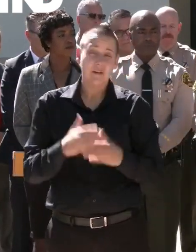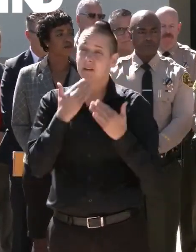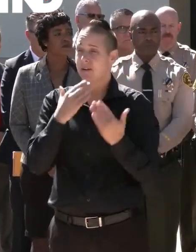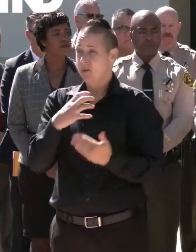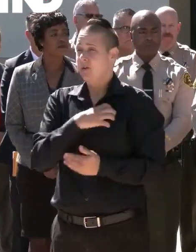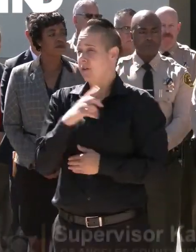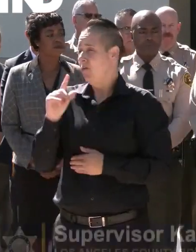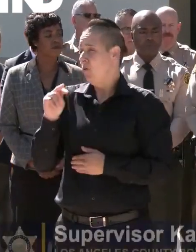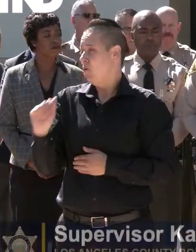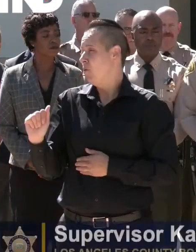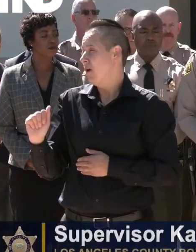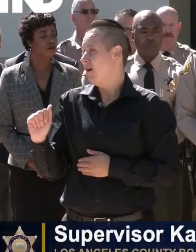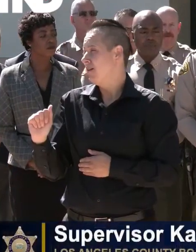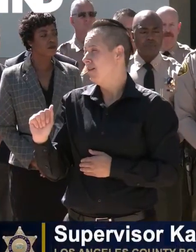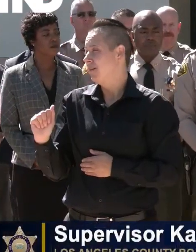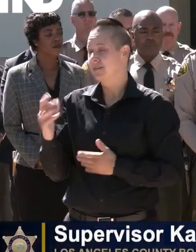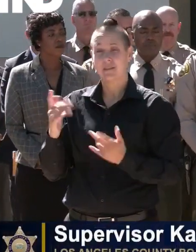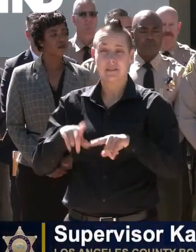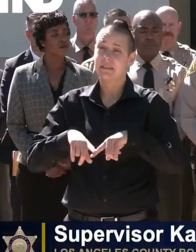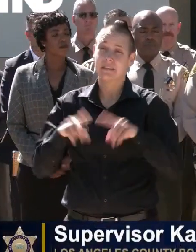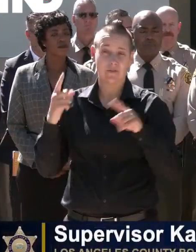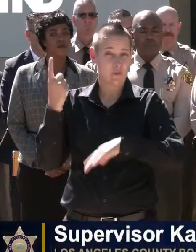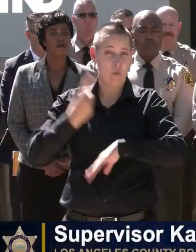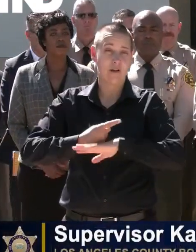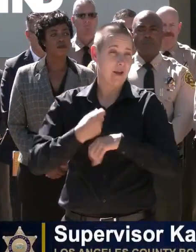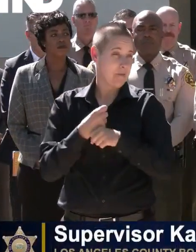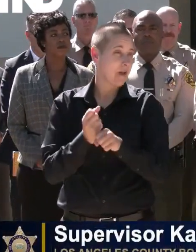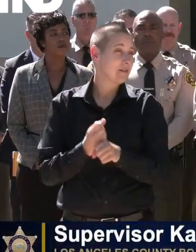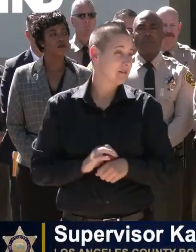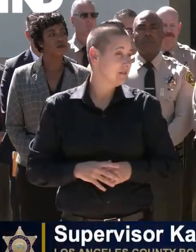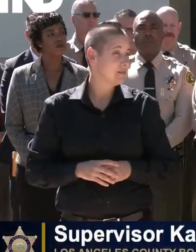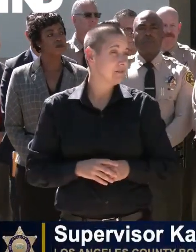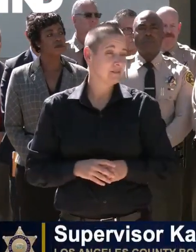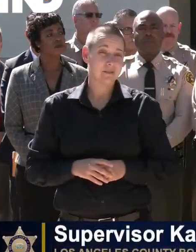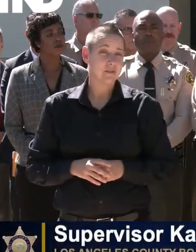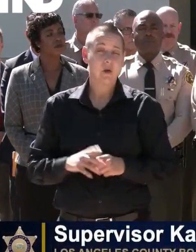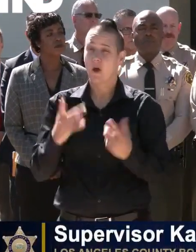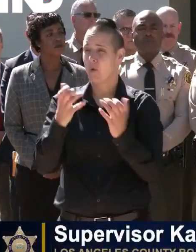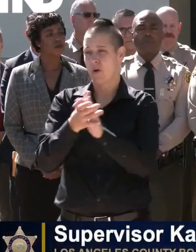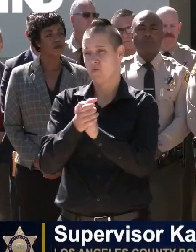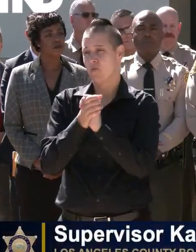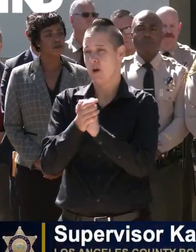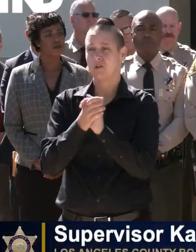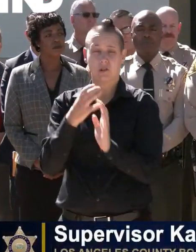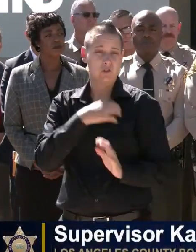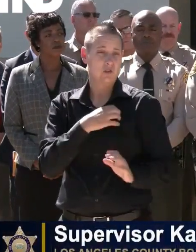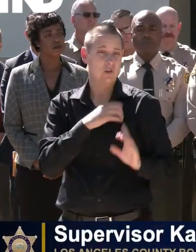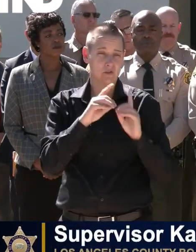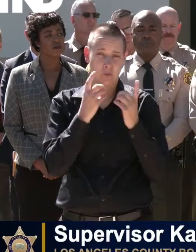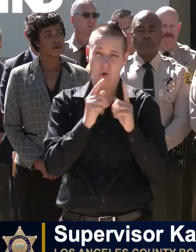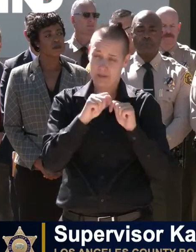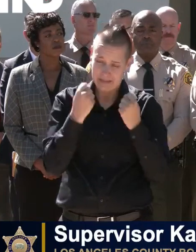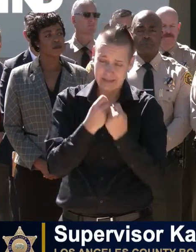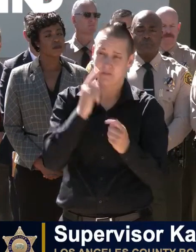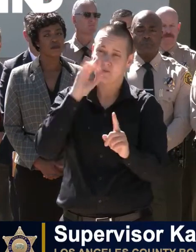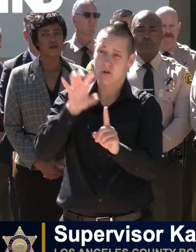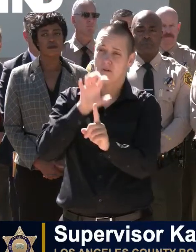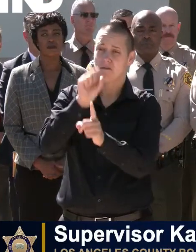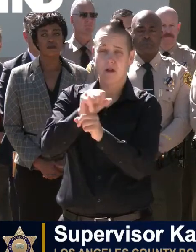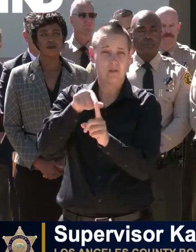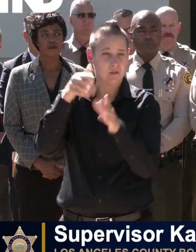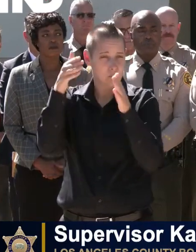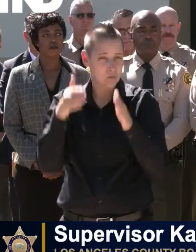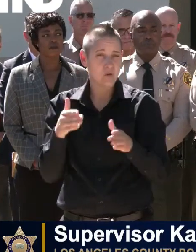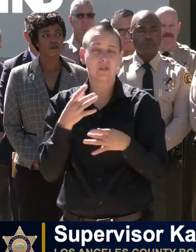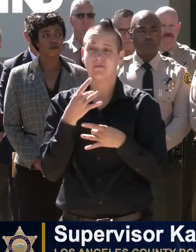Thank you, Sheriff Luna. And what I will say is what a difference a day makes. First off, I want to congratulate the Sheriff's Department team for apprehending a